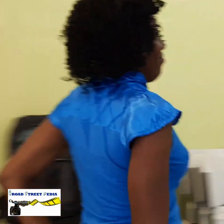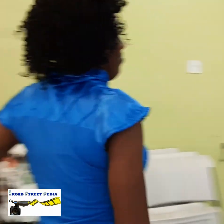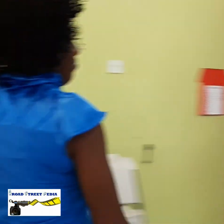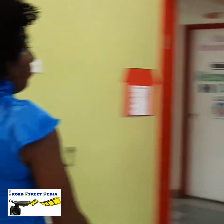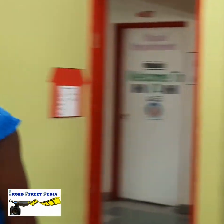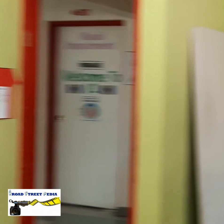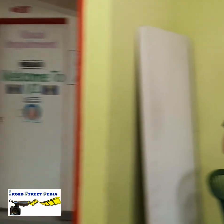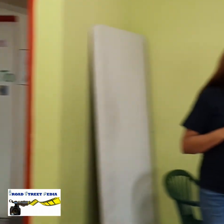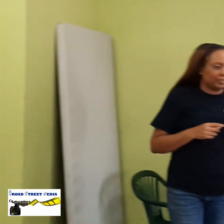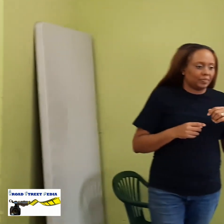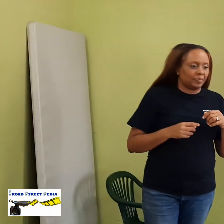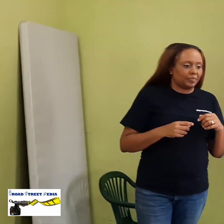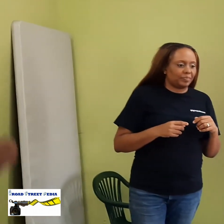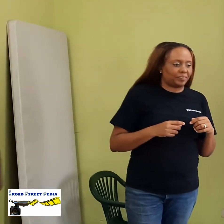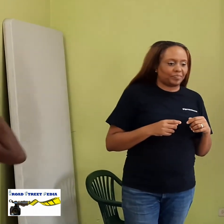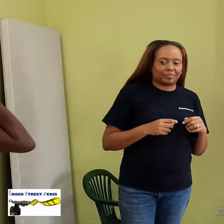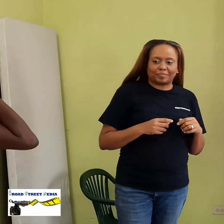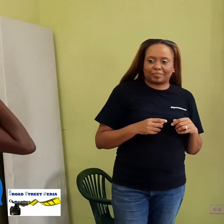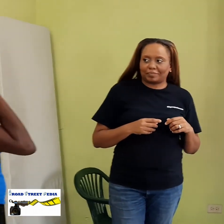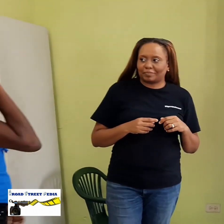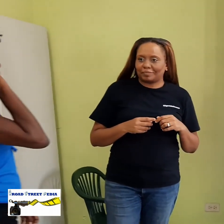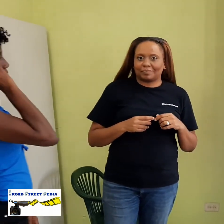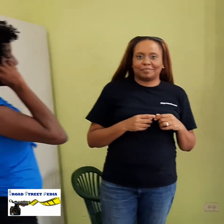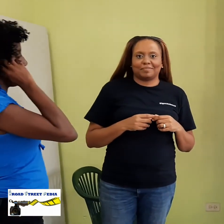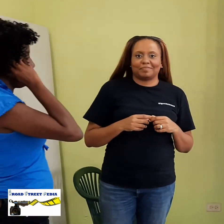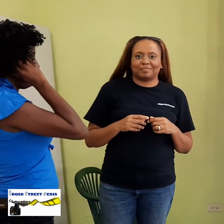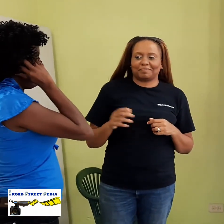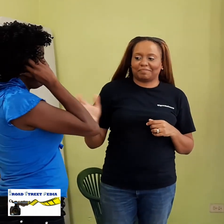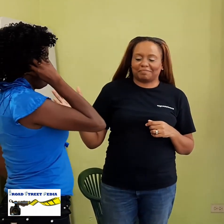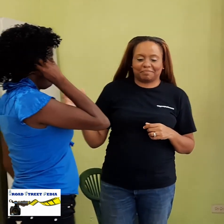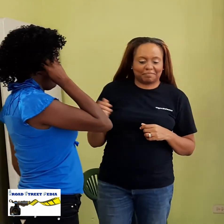You should bring all the bags closer.